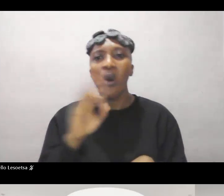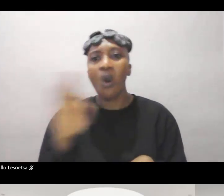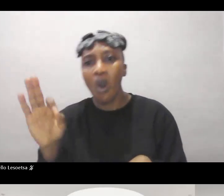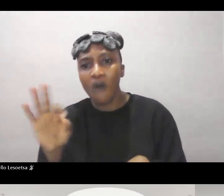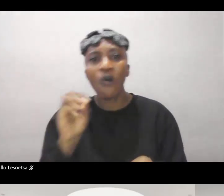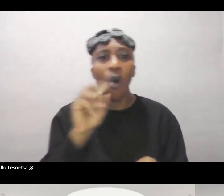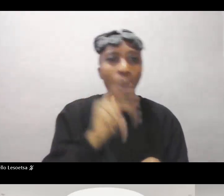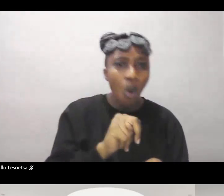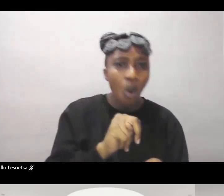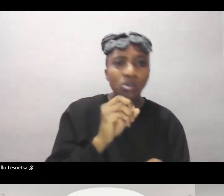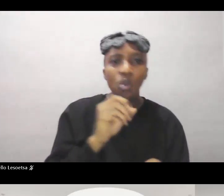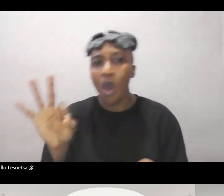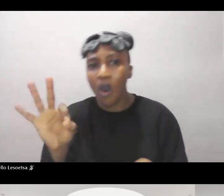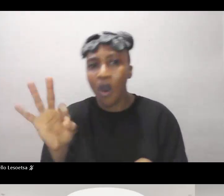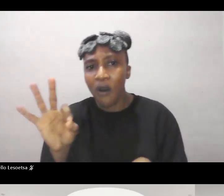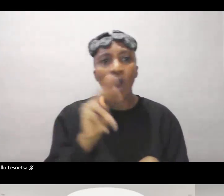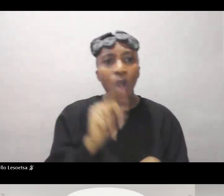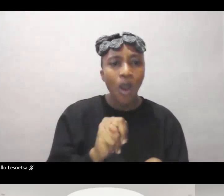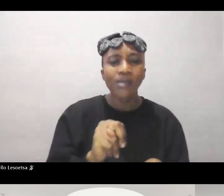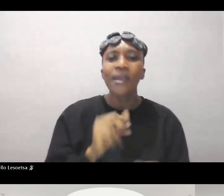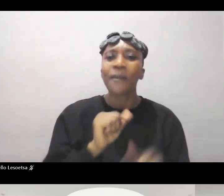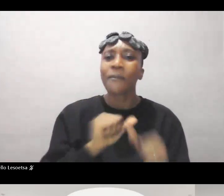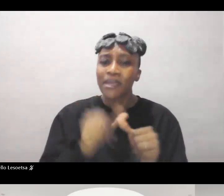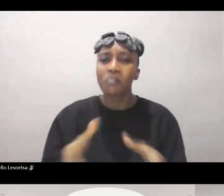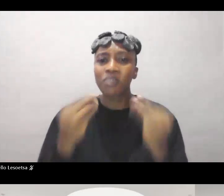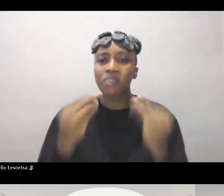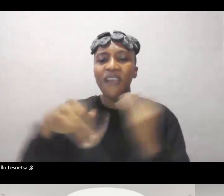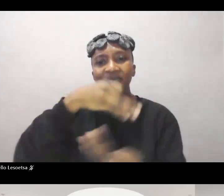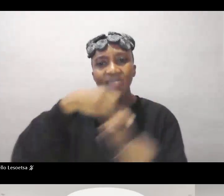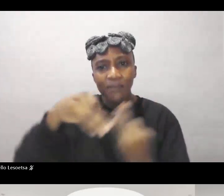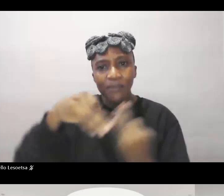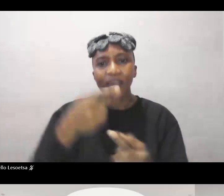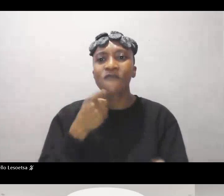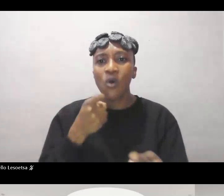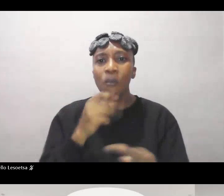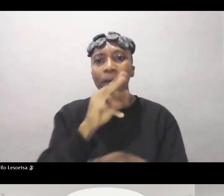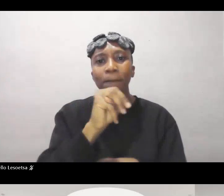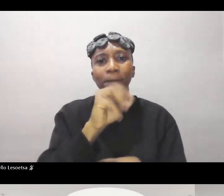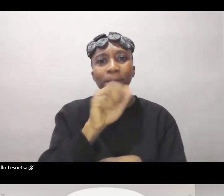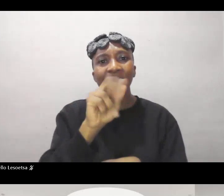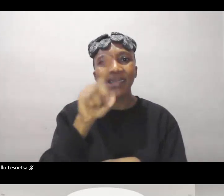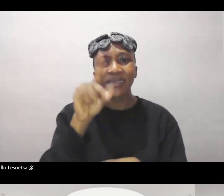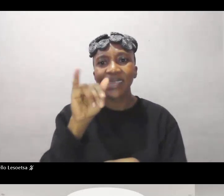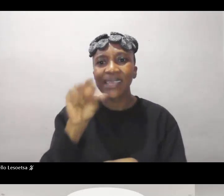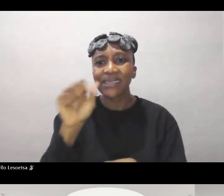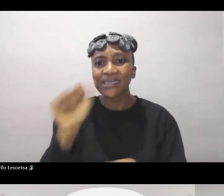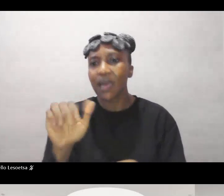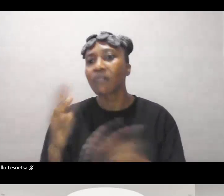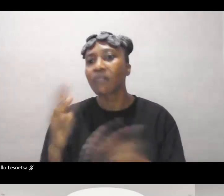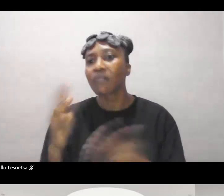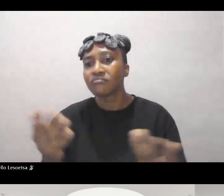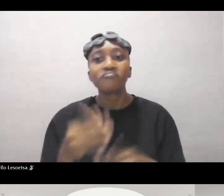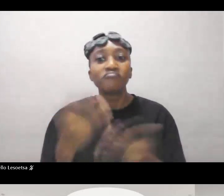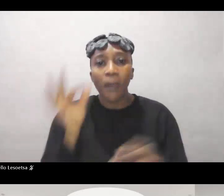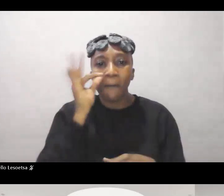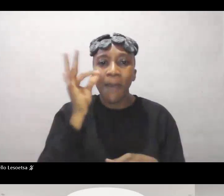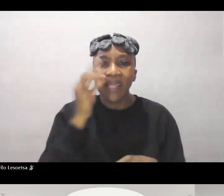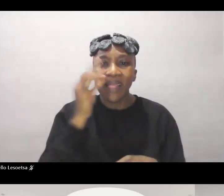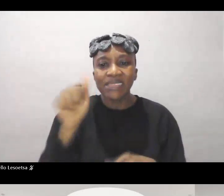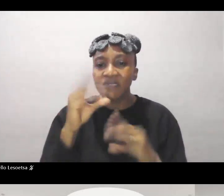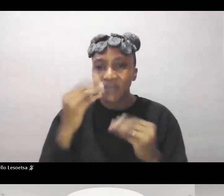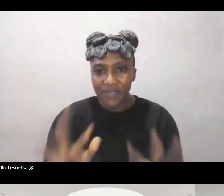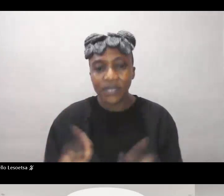either, Mandisa? Mbale has spoken already. Mandisa, any thoughts? And Alice. Well,